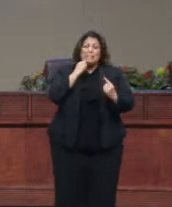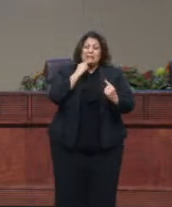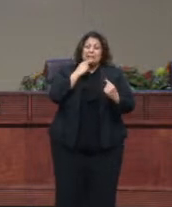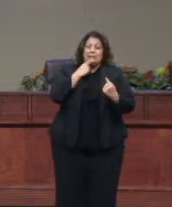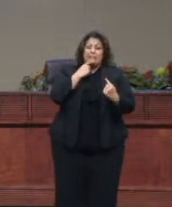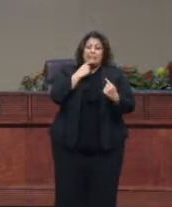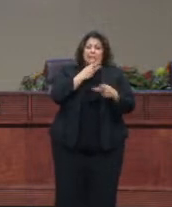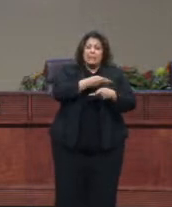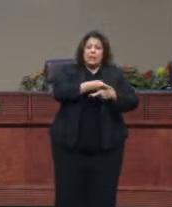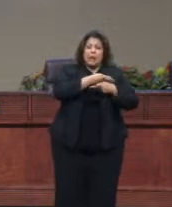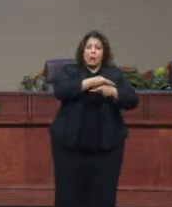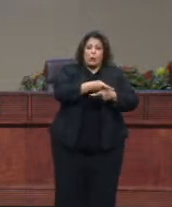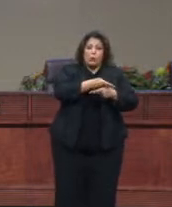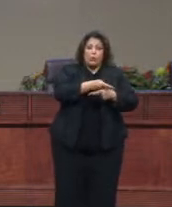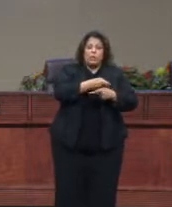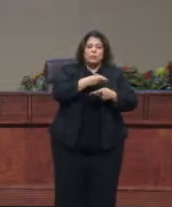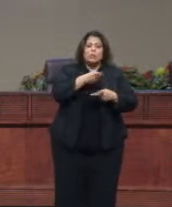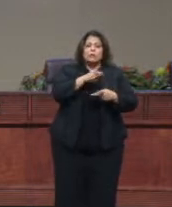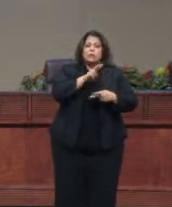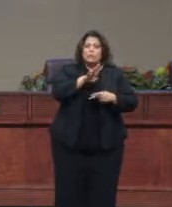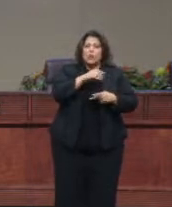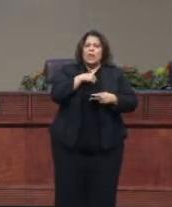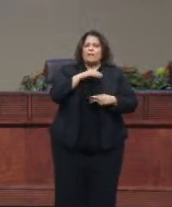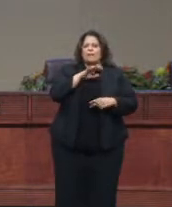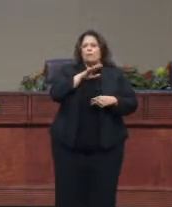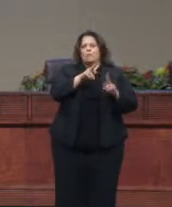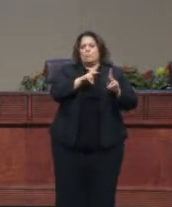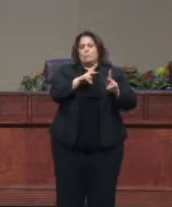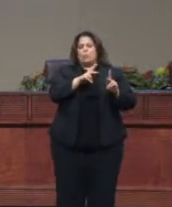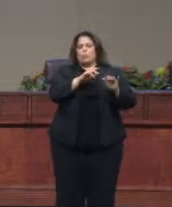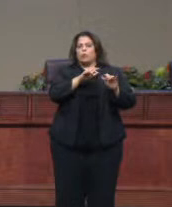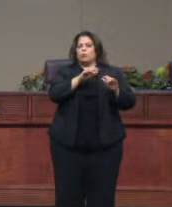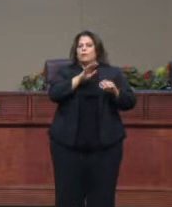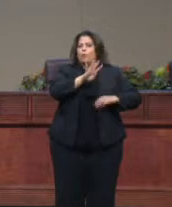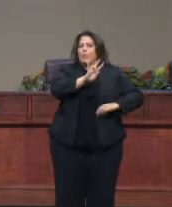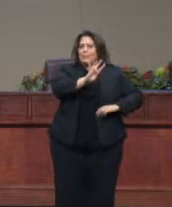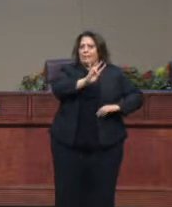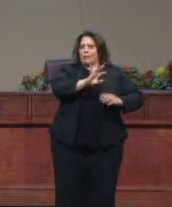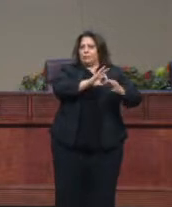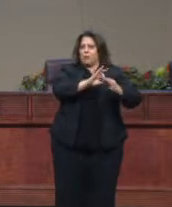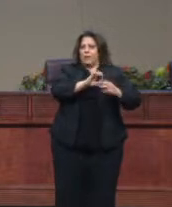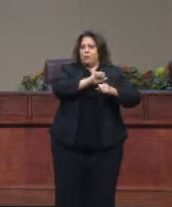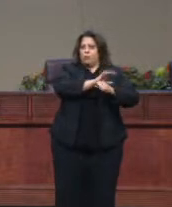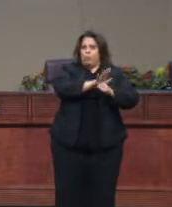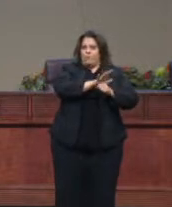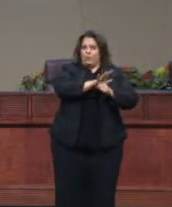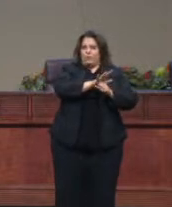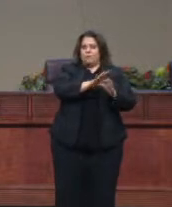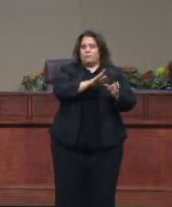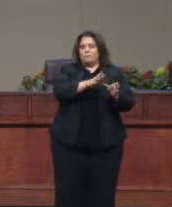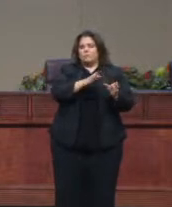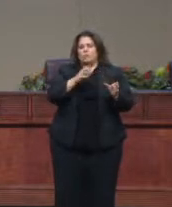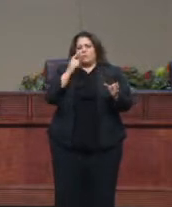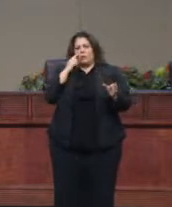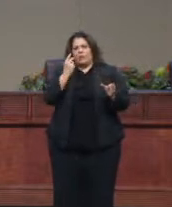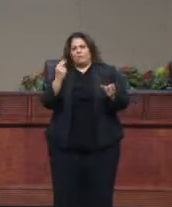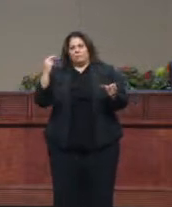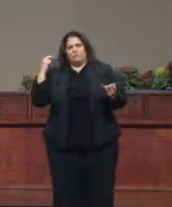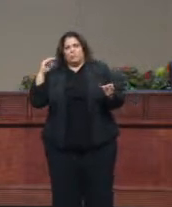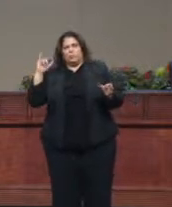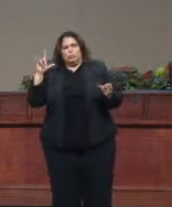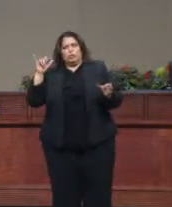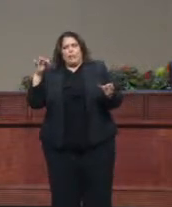the 24th, we have 47 individuals. On the same line item on July